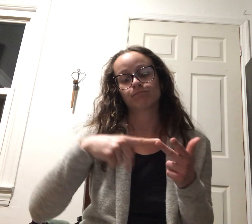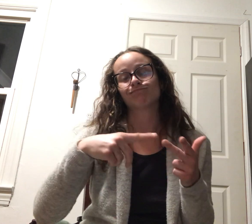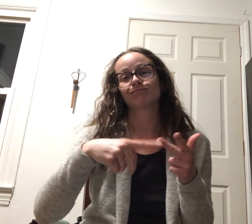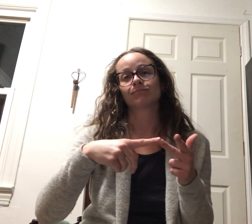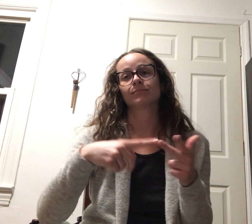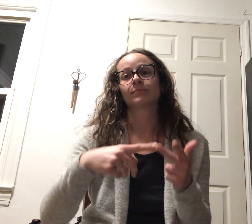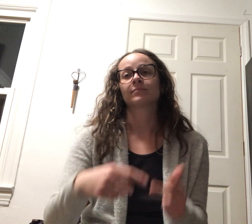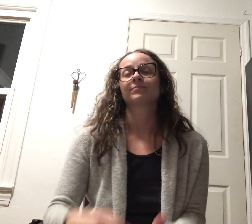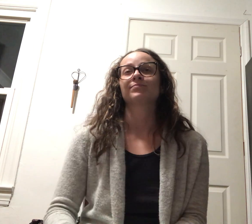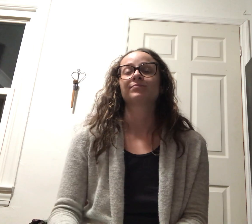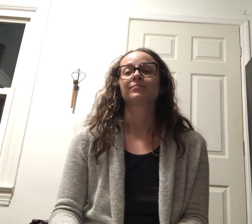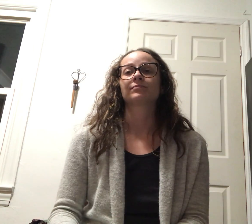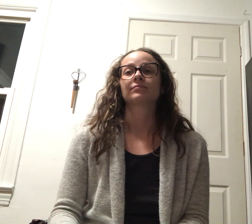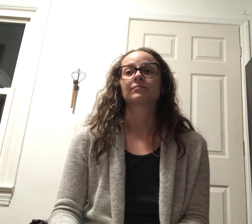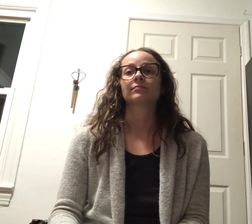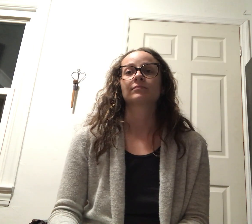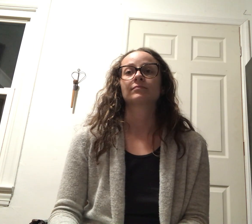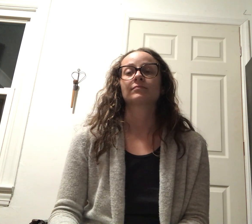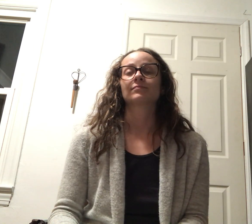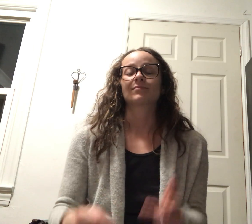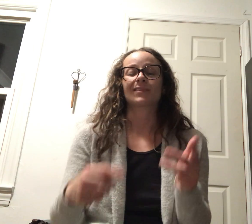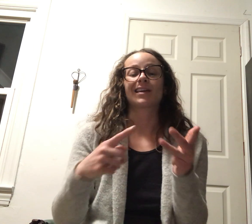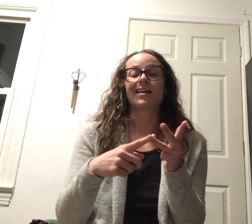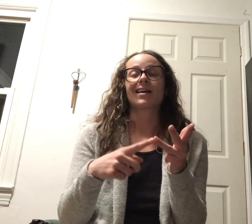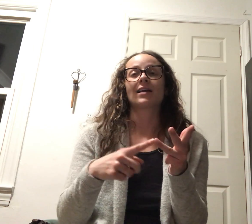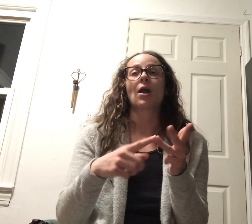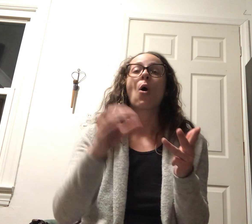and a little Old Bay.